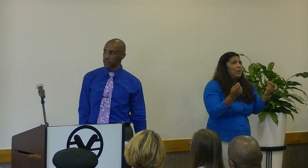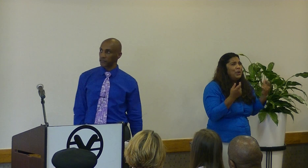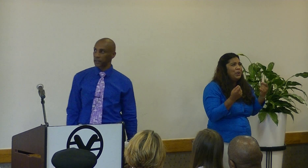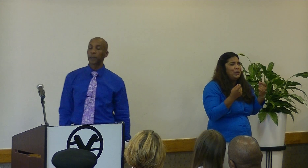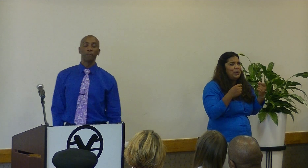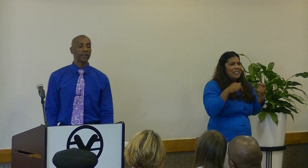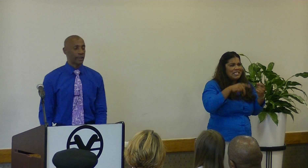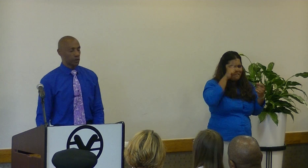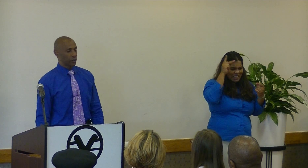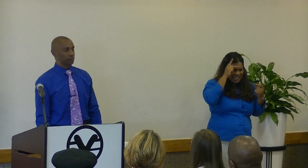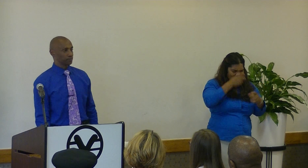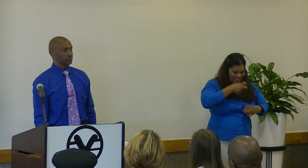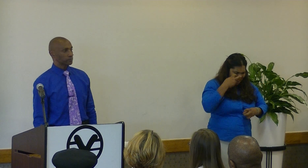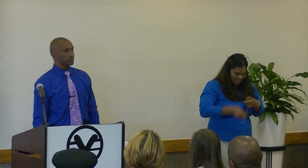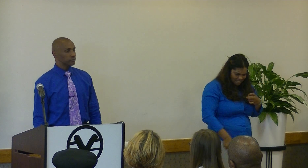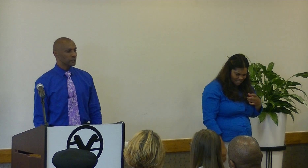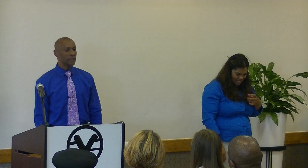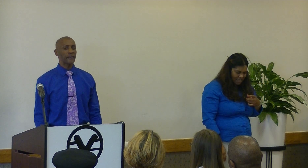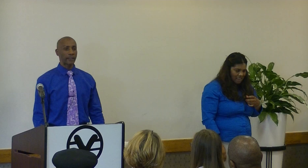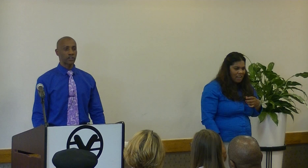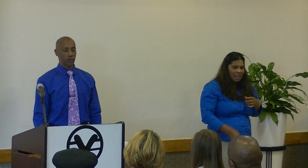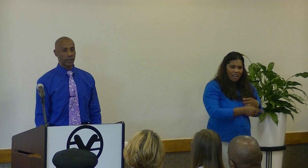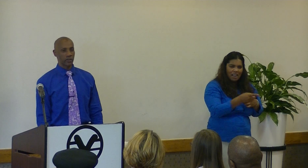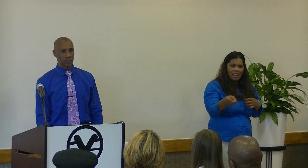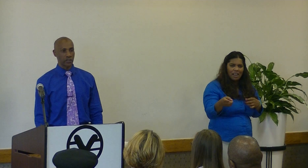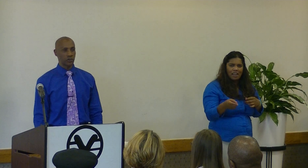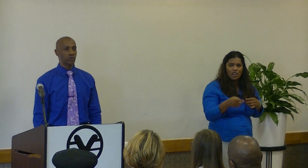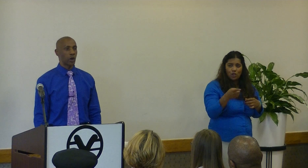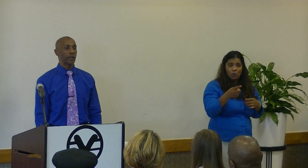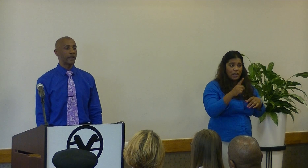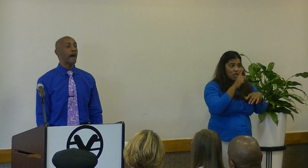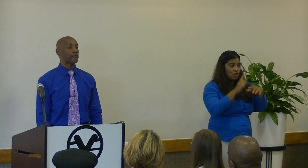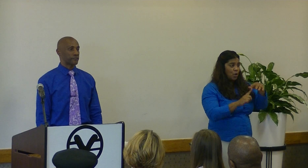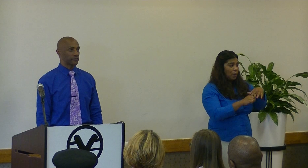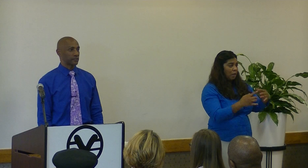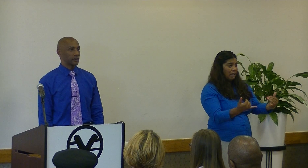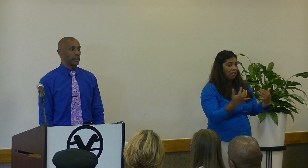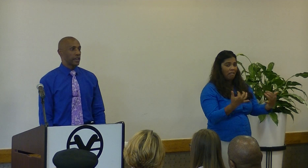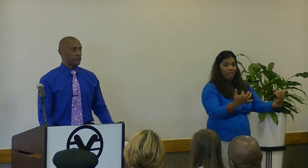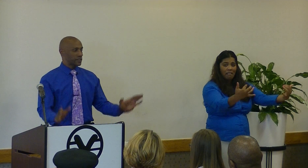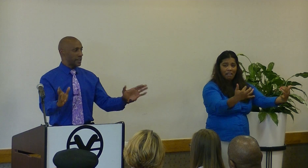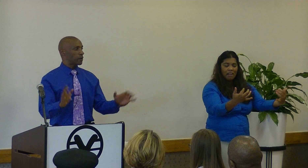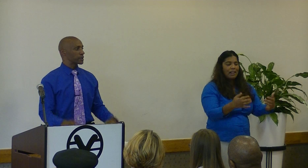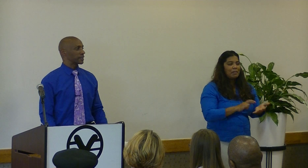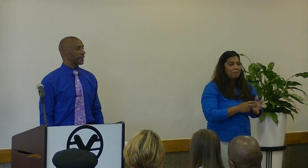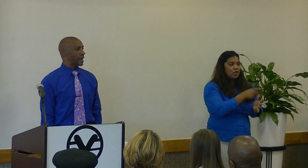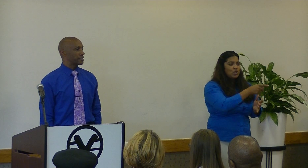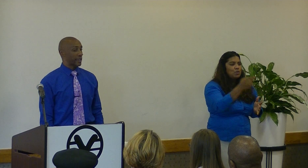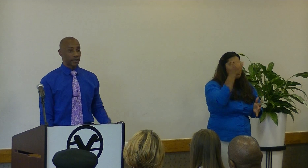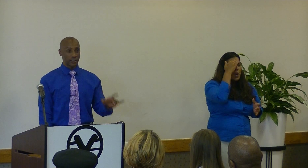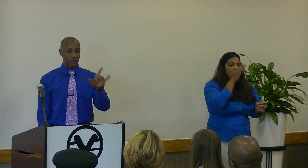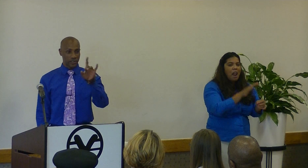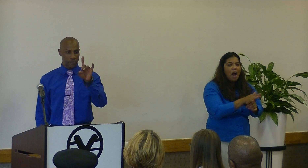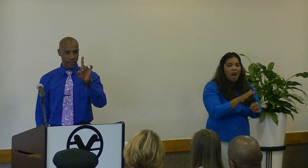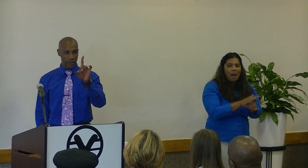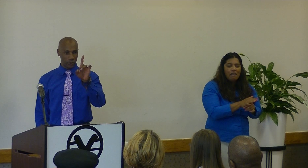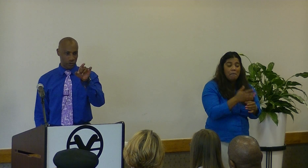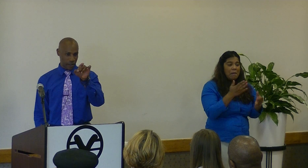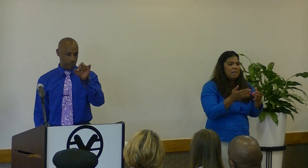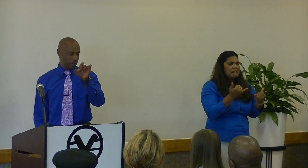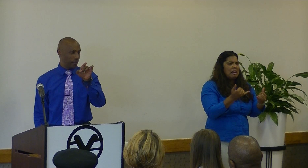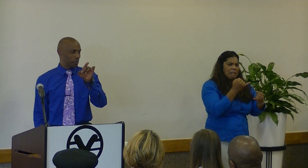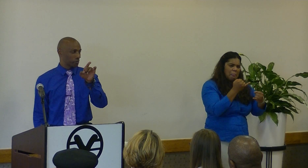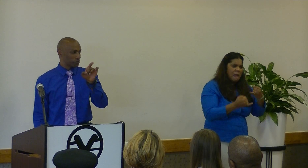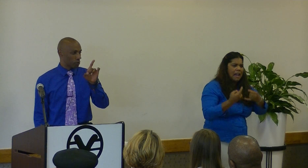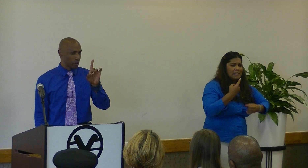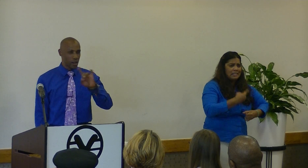this philosophy. But yeah, you do. The fact that you're here says you know enough. If today was the last day, unless there's somebody here who's